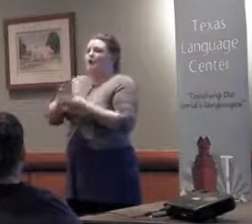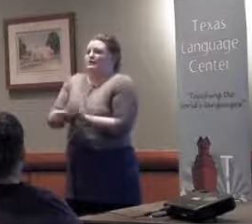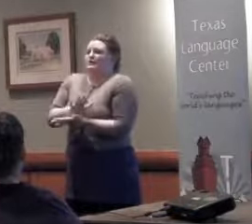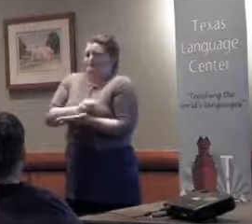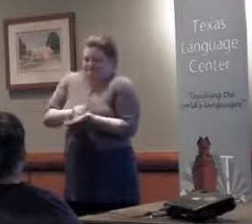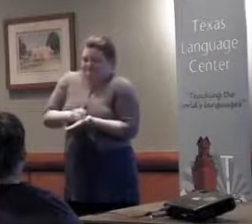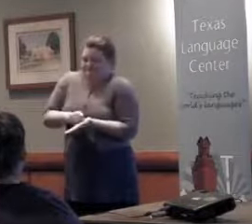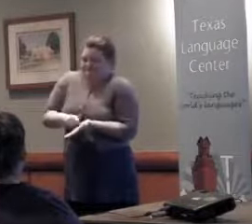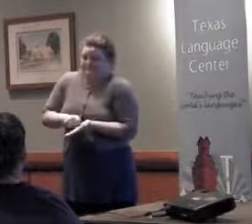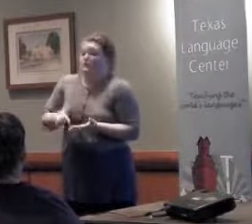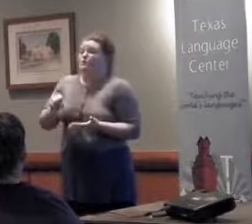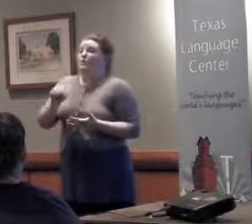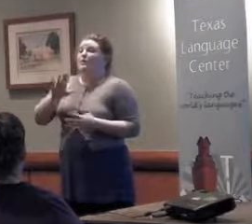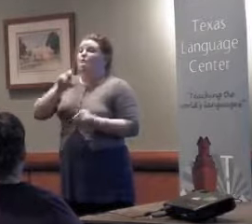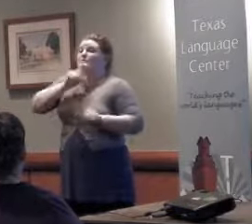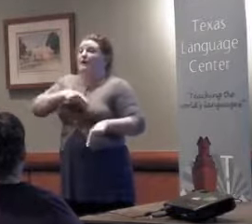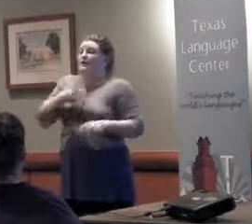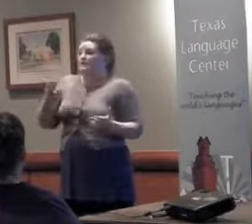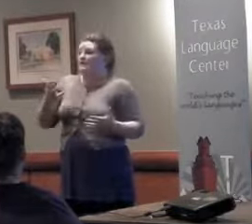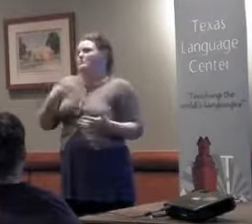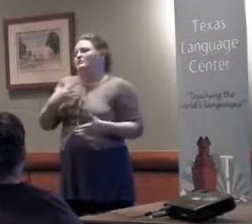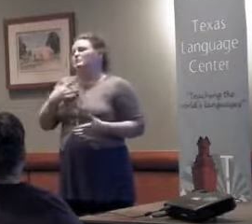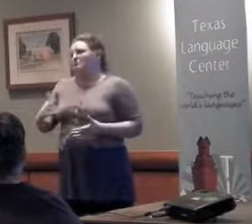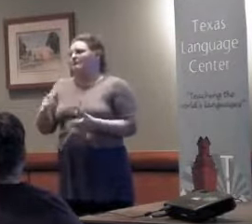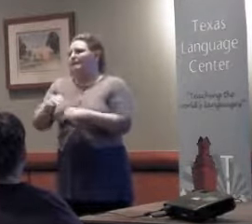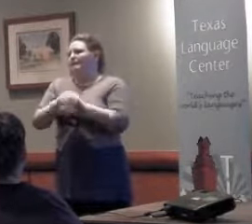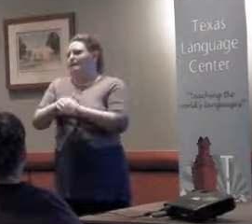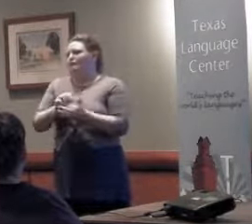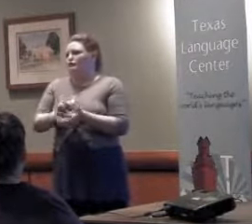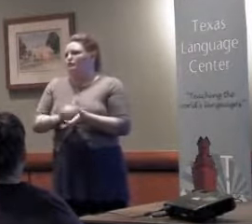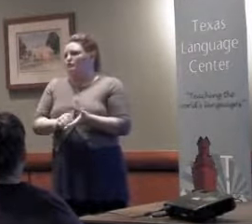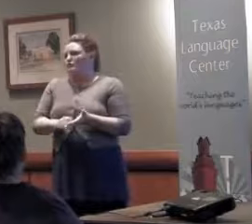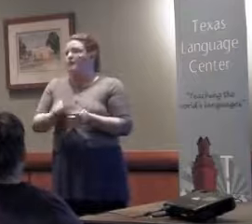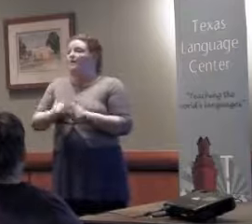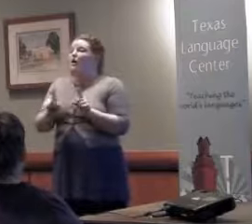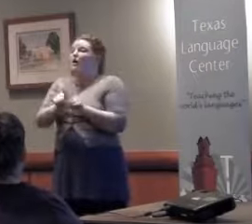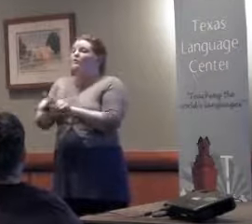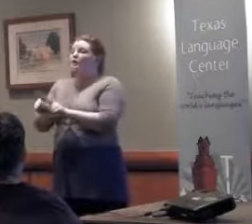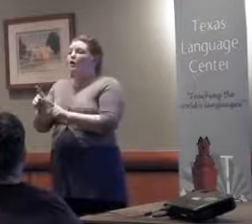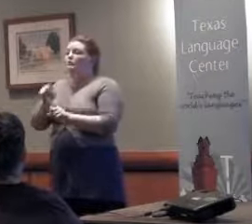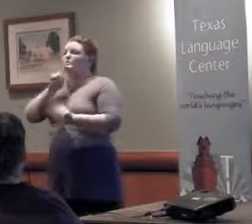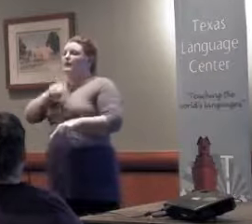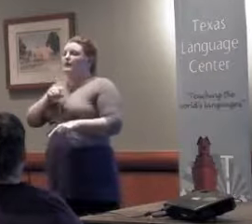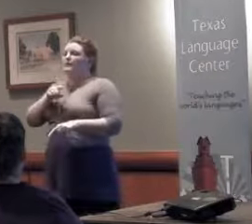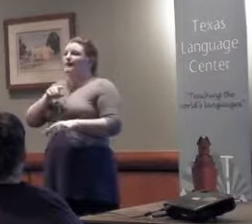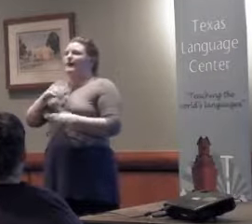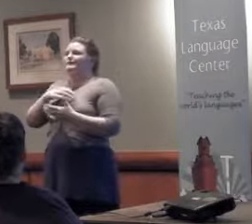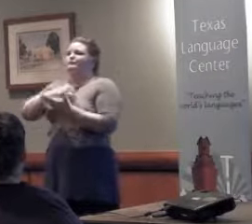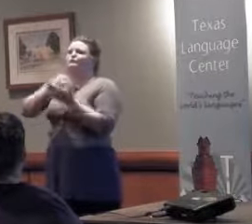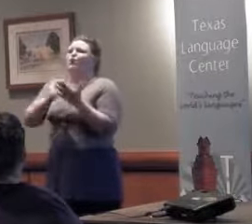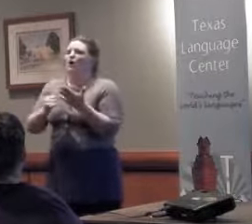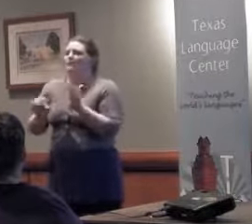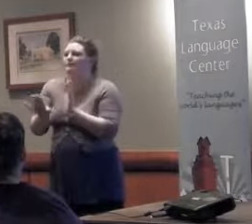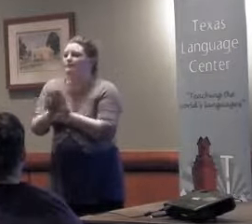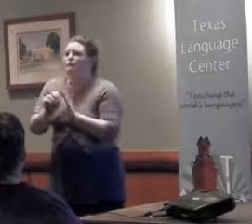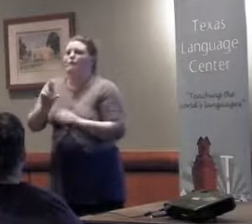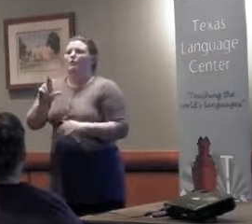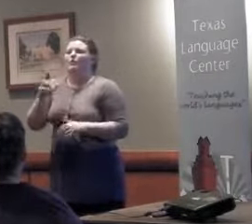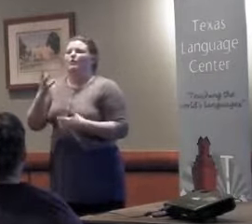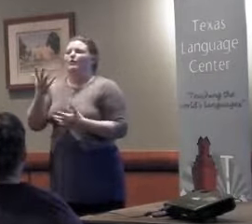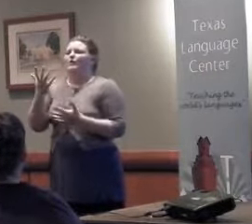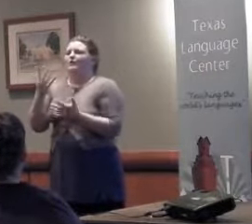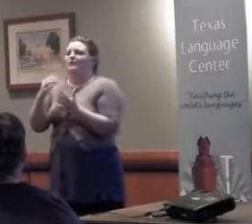sheet. And so what they're responding in is sometimes in English, but sometimes they're also responding just by drawing something or